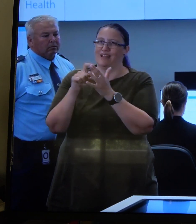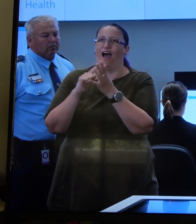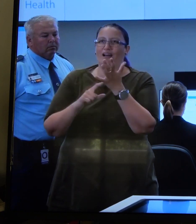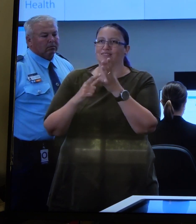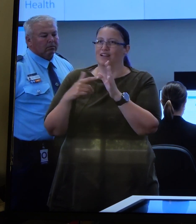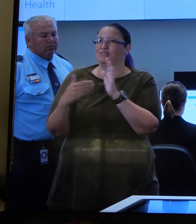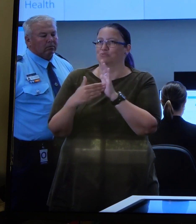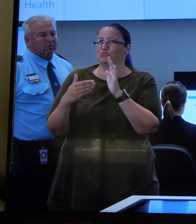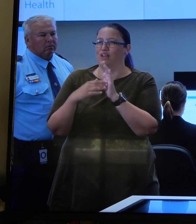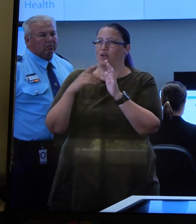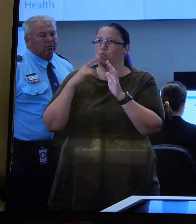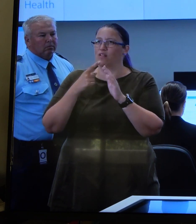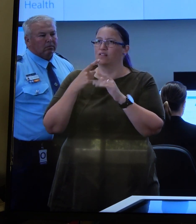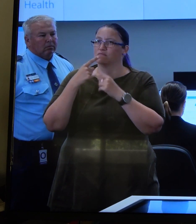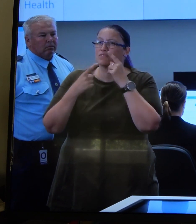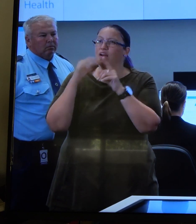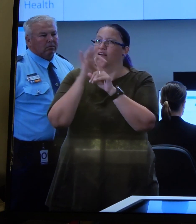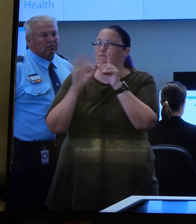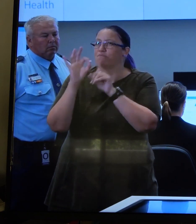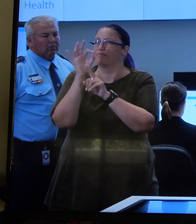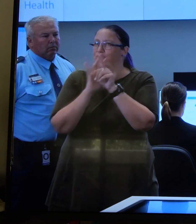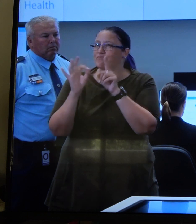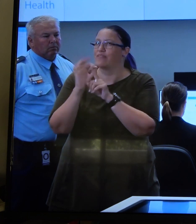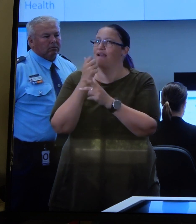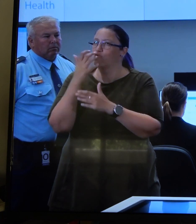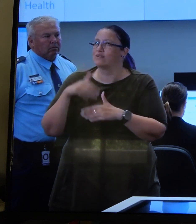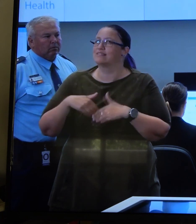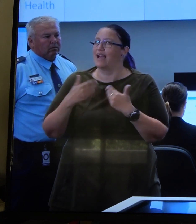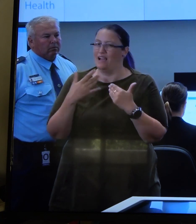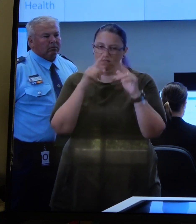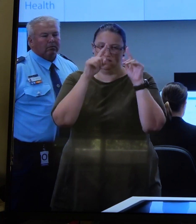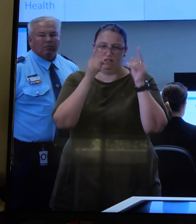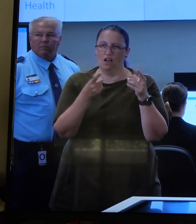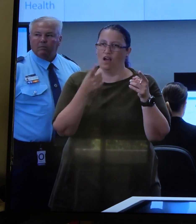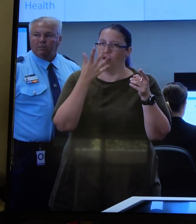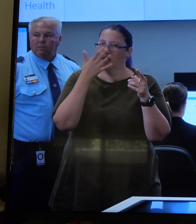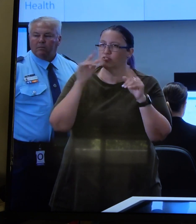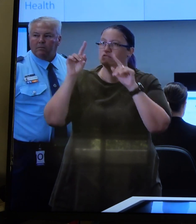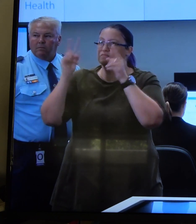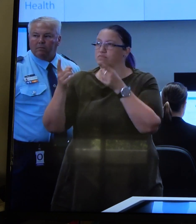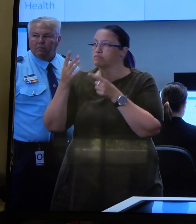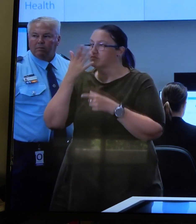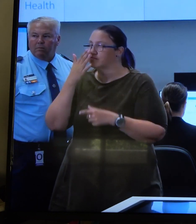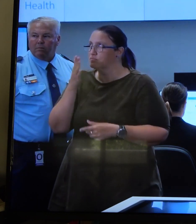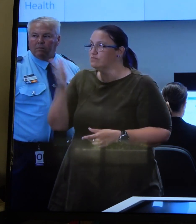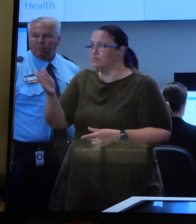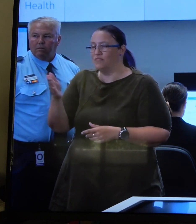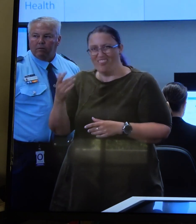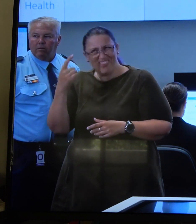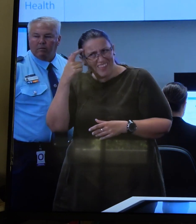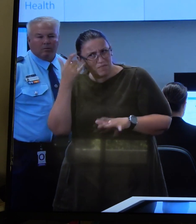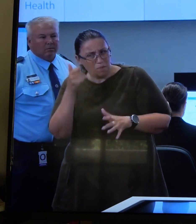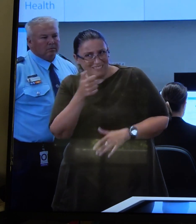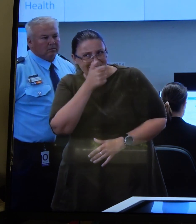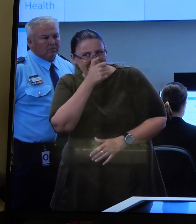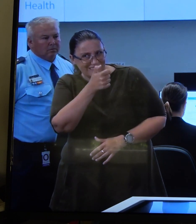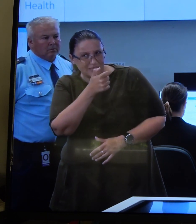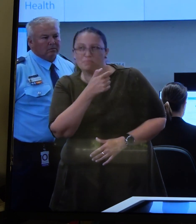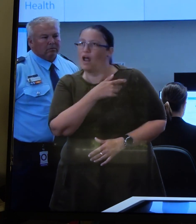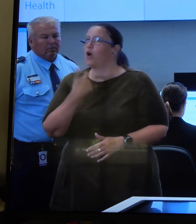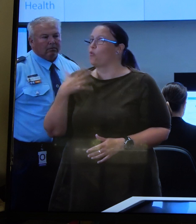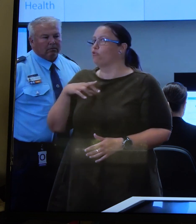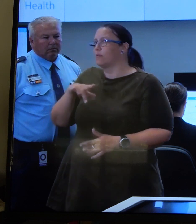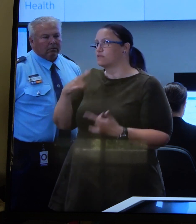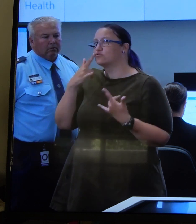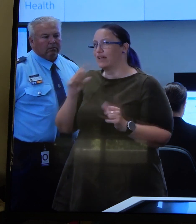press conference, we'll be updating the data daily, and that has the age breakdown on the website. I just want to double check